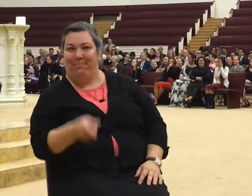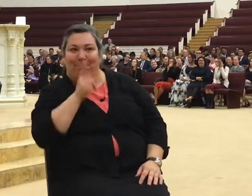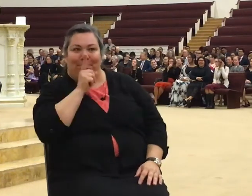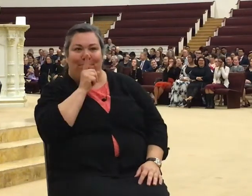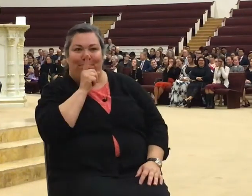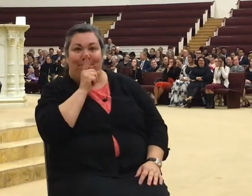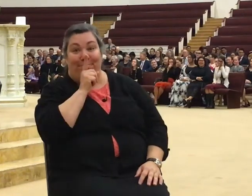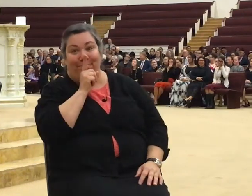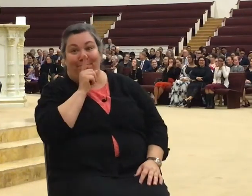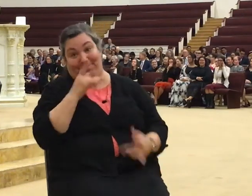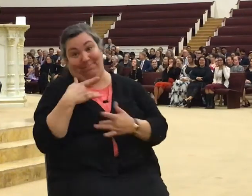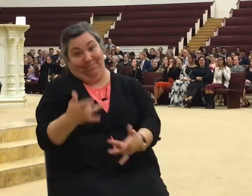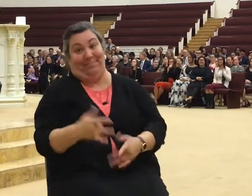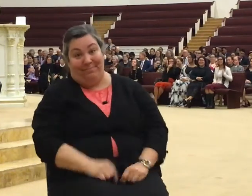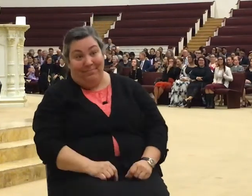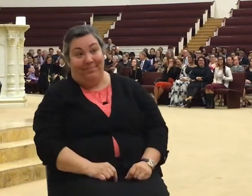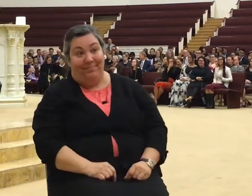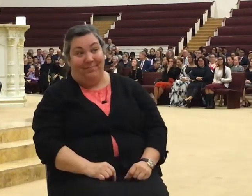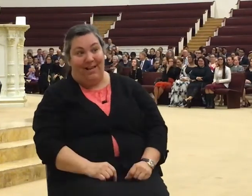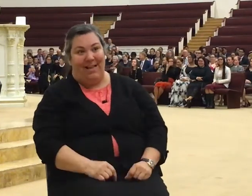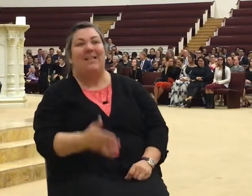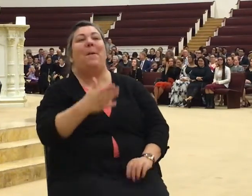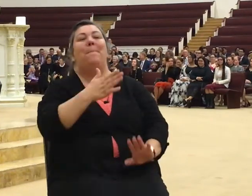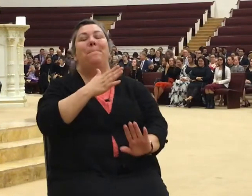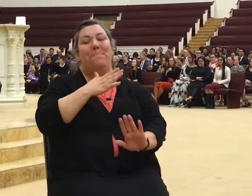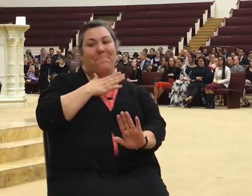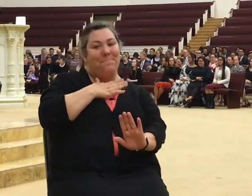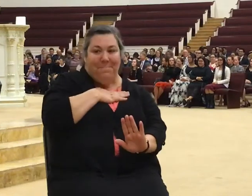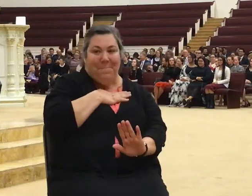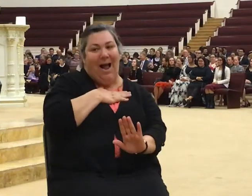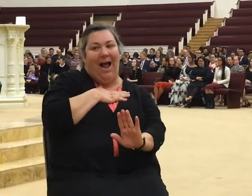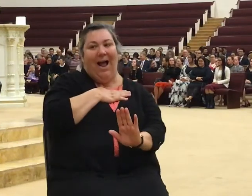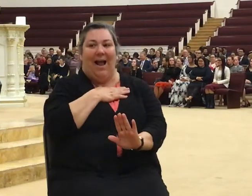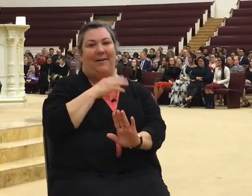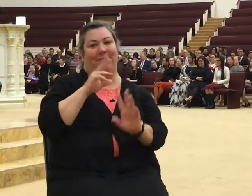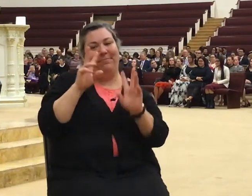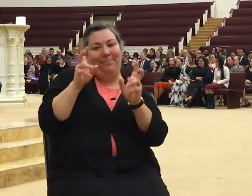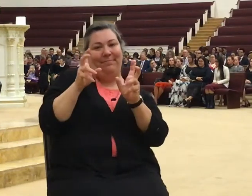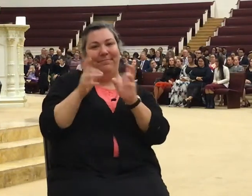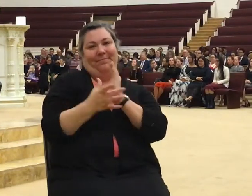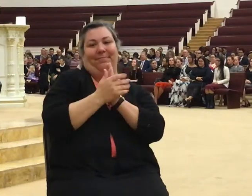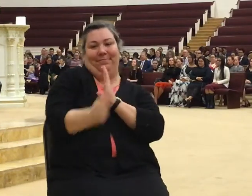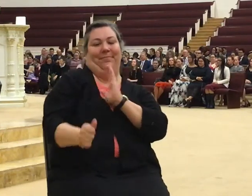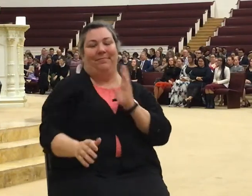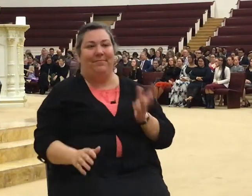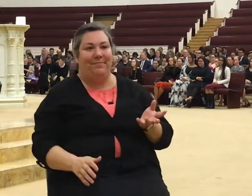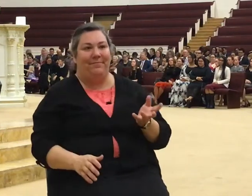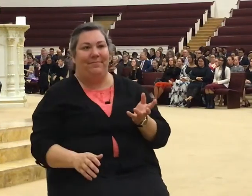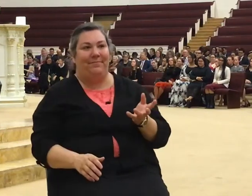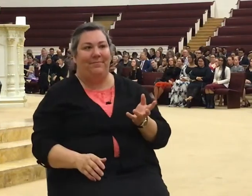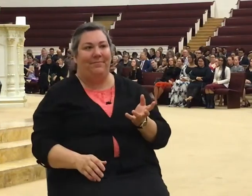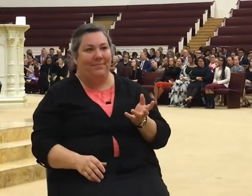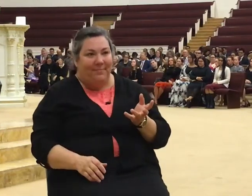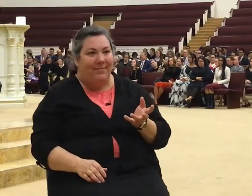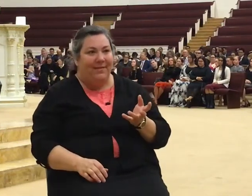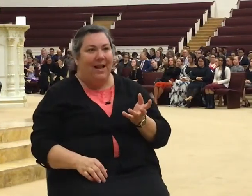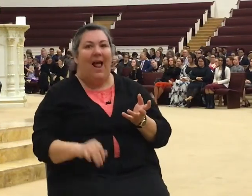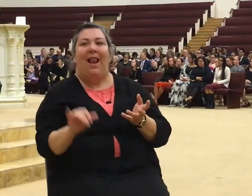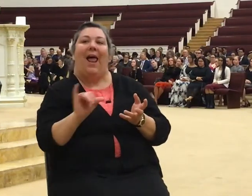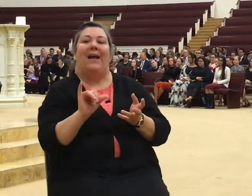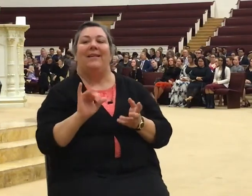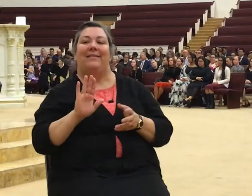Because that's my lick. as if that's